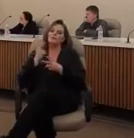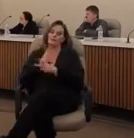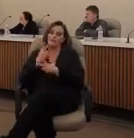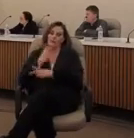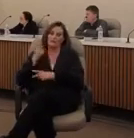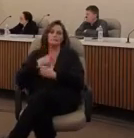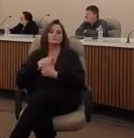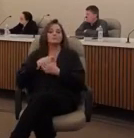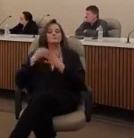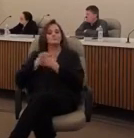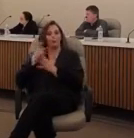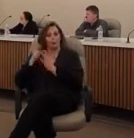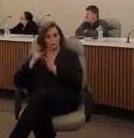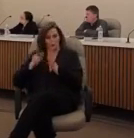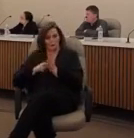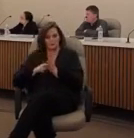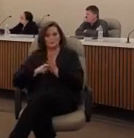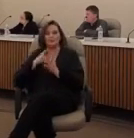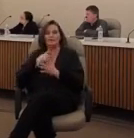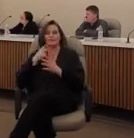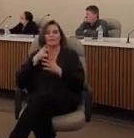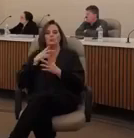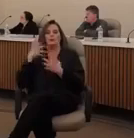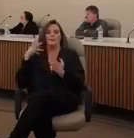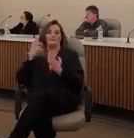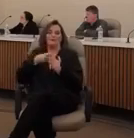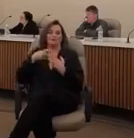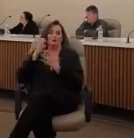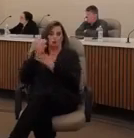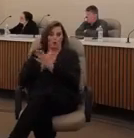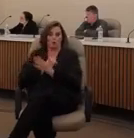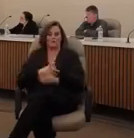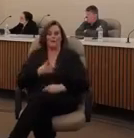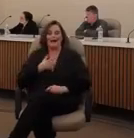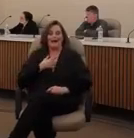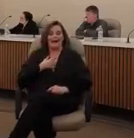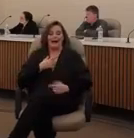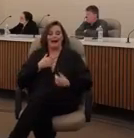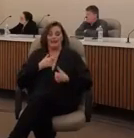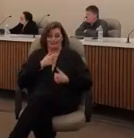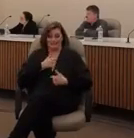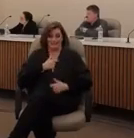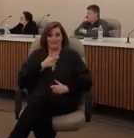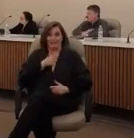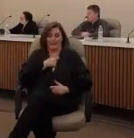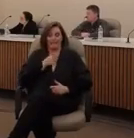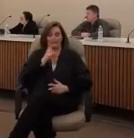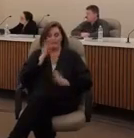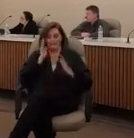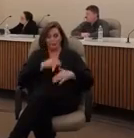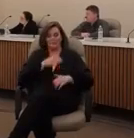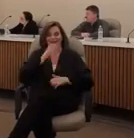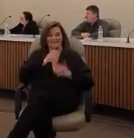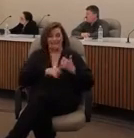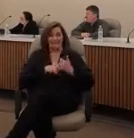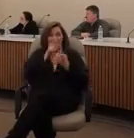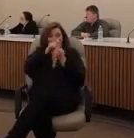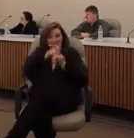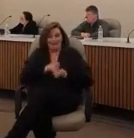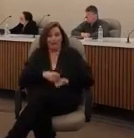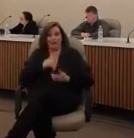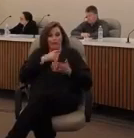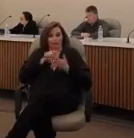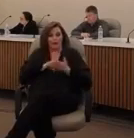which are laid out in the town code. I have addressed each and every one of them in detail in writing, and I would ask that, I assume you've read